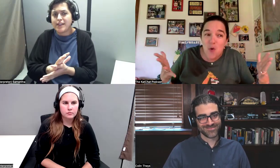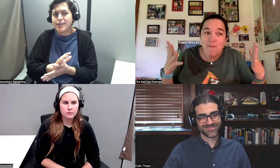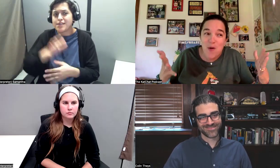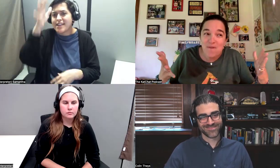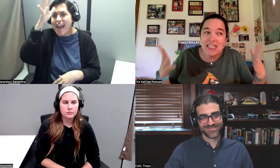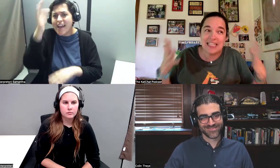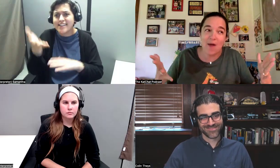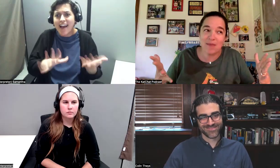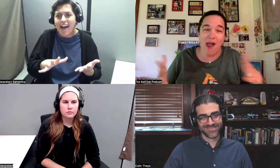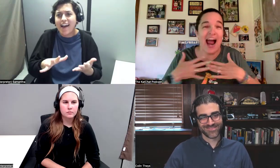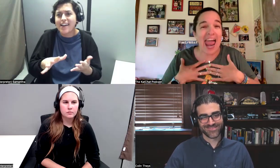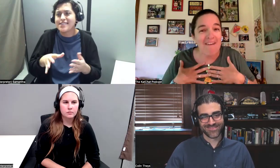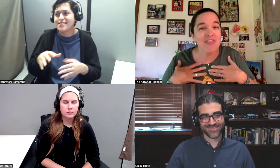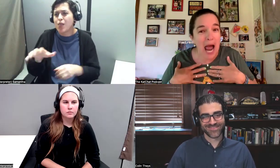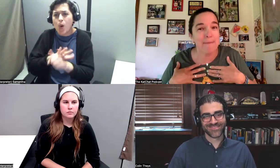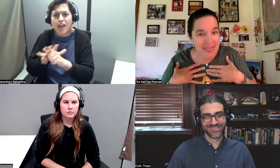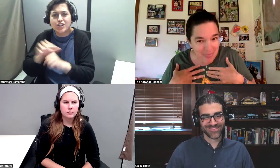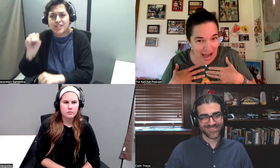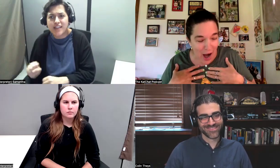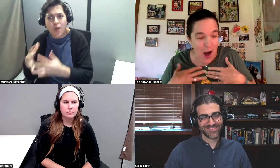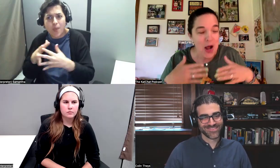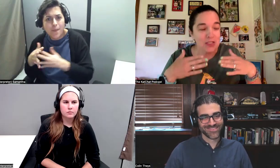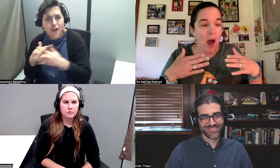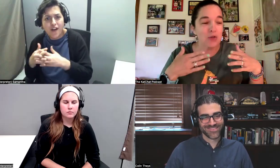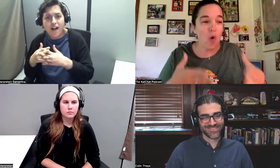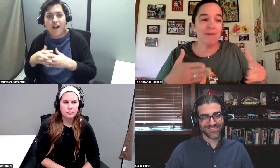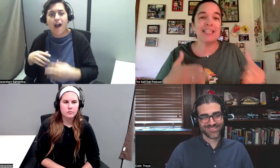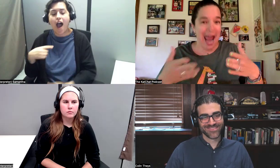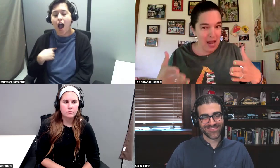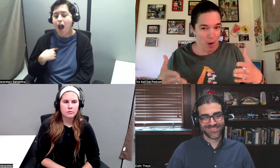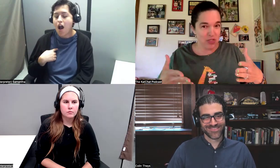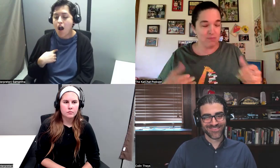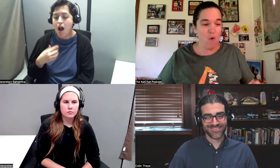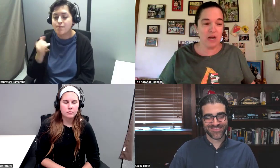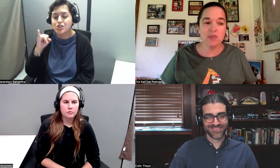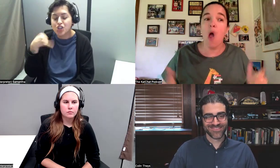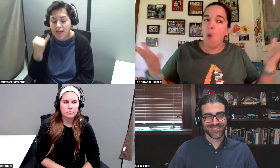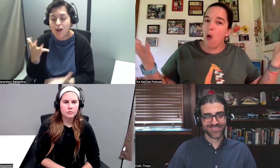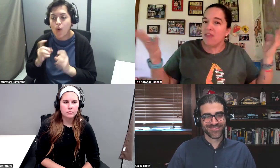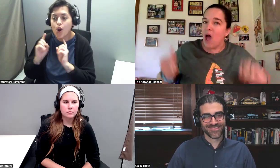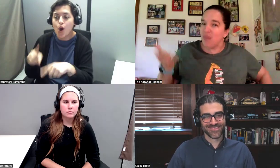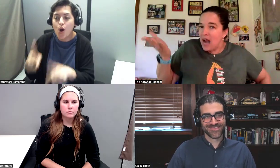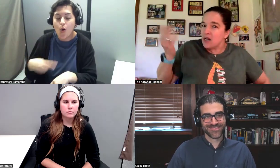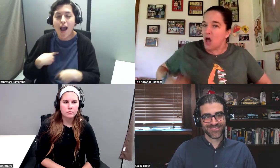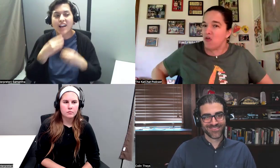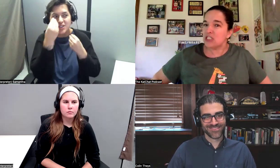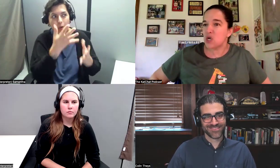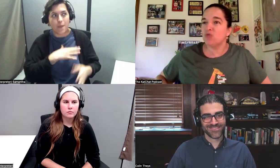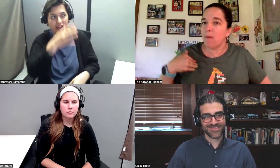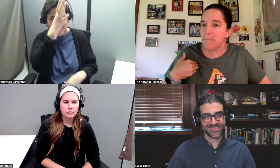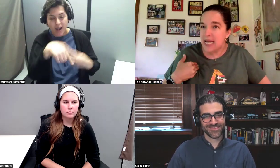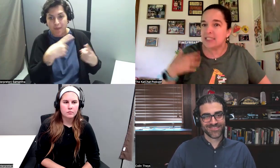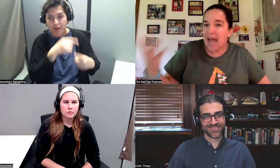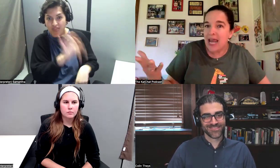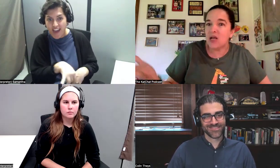get to do a movie in South America. I have not been there. So I told my dad about the movie. He was like, well, now that's another